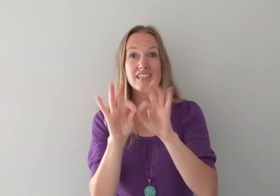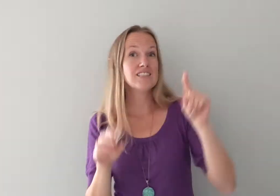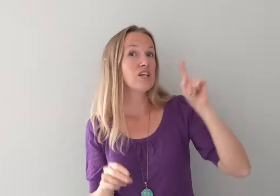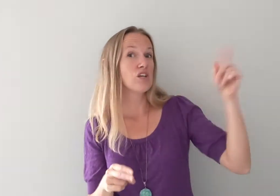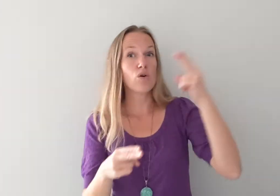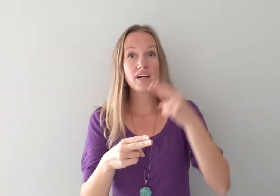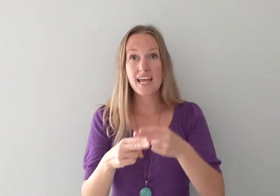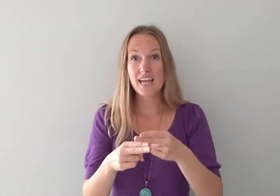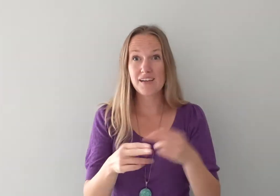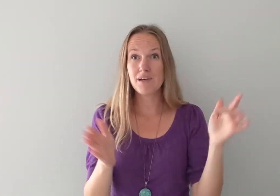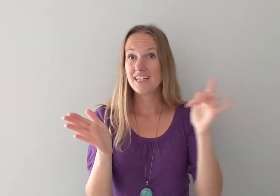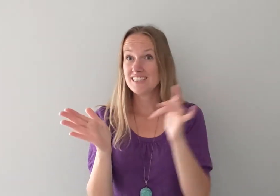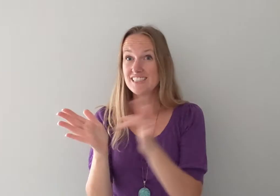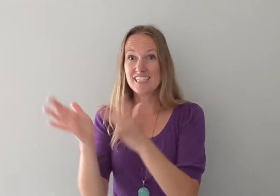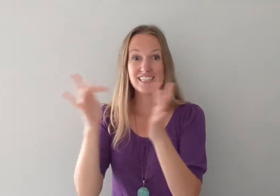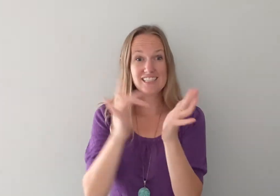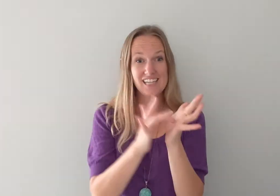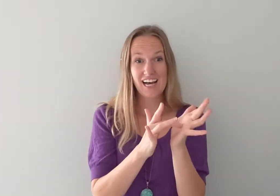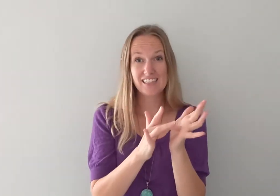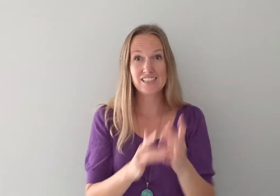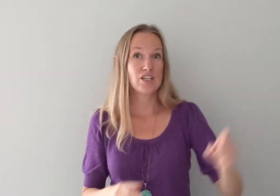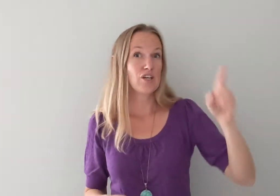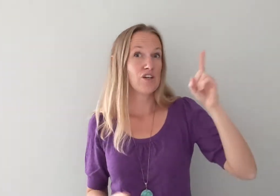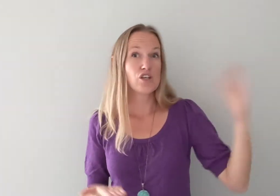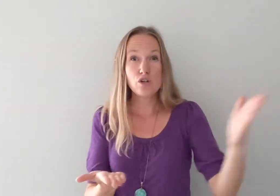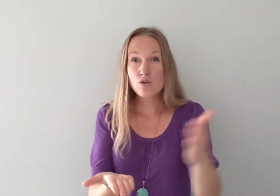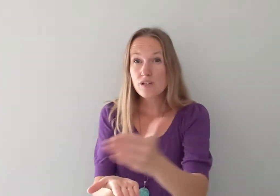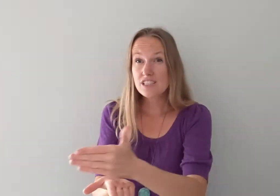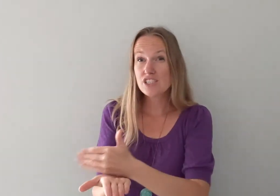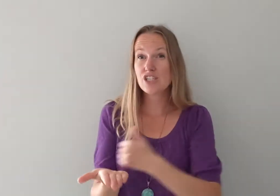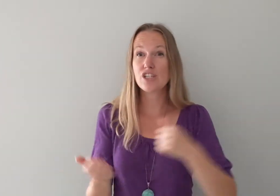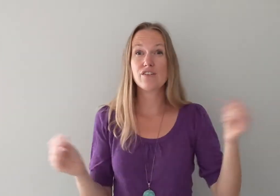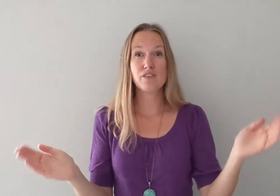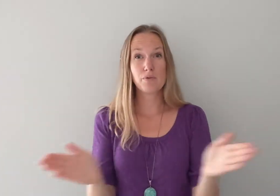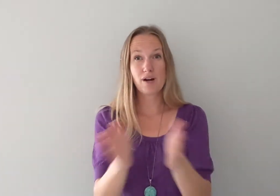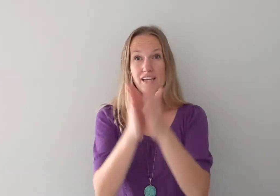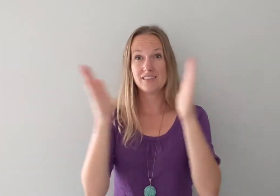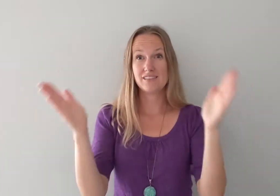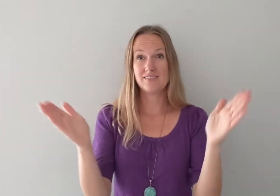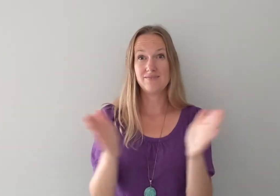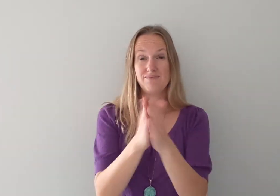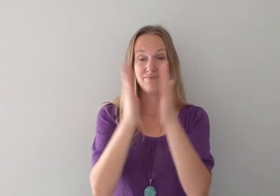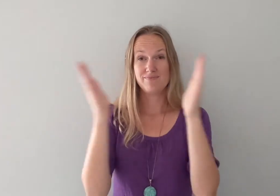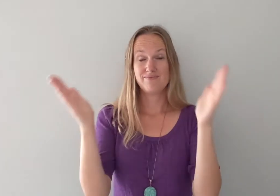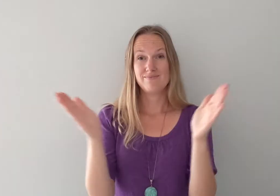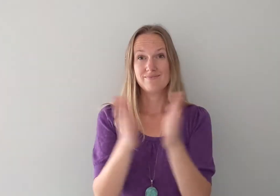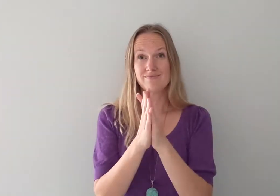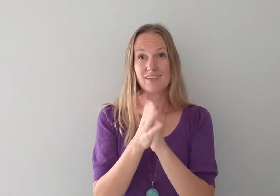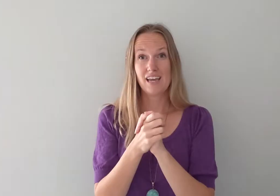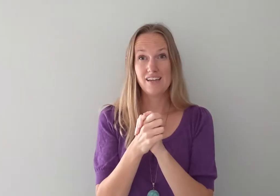is your name, Jesus. You deserve the praise. Okay?